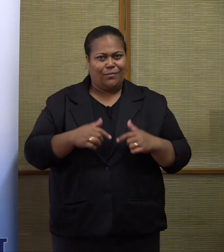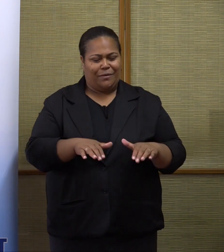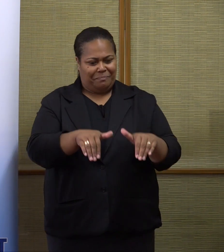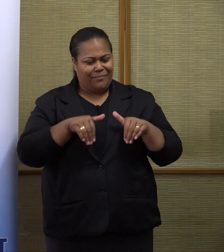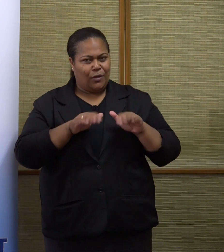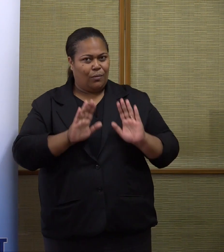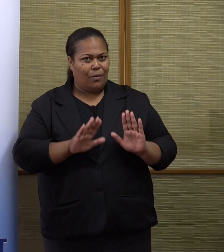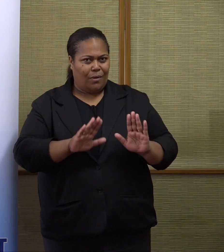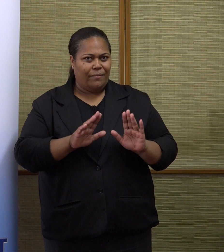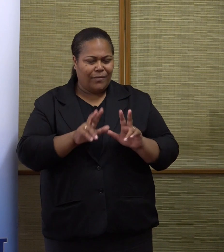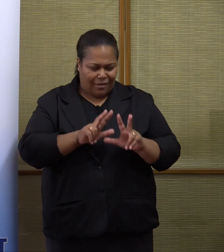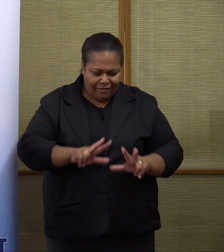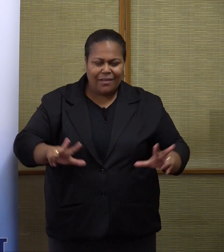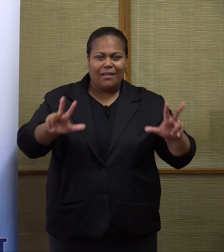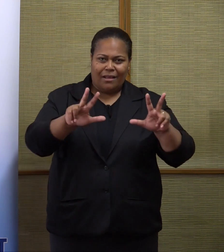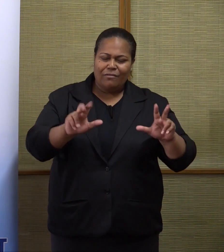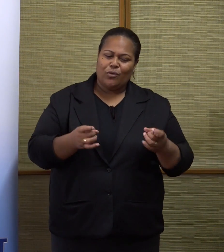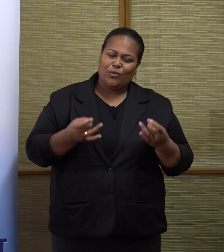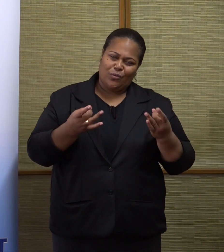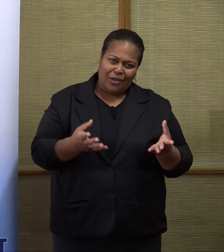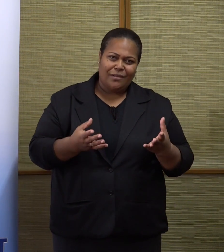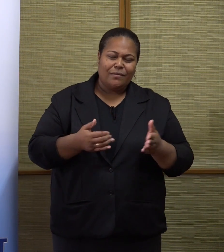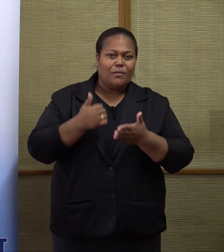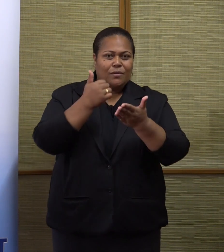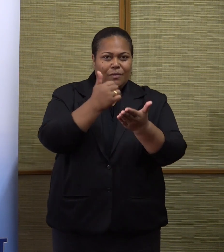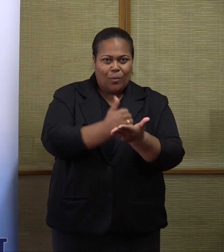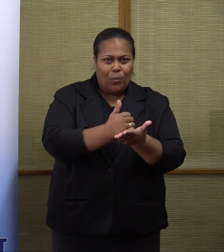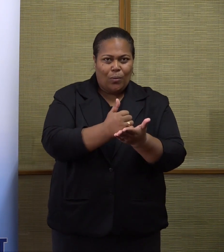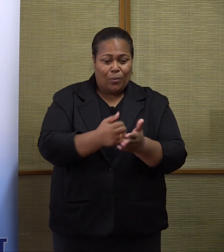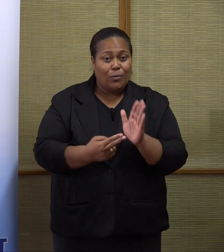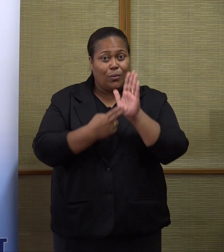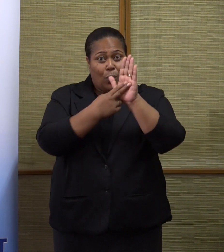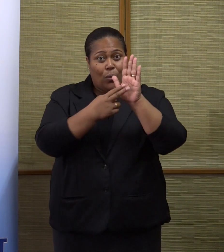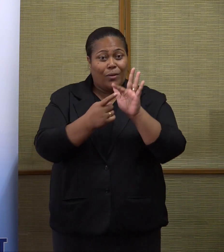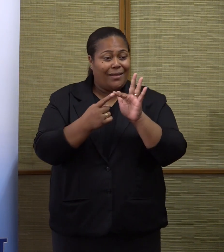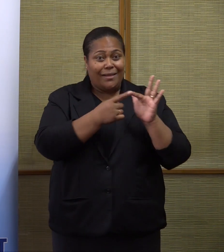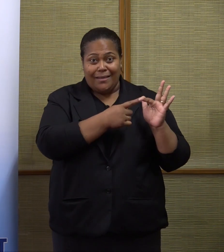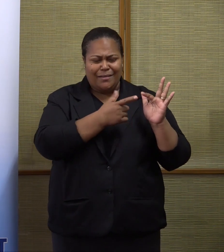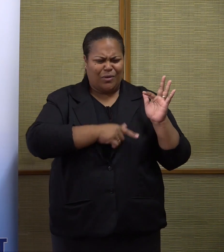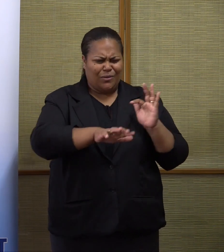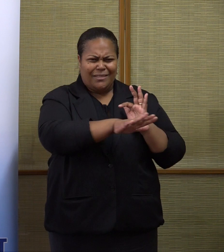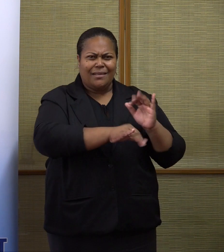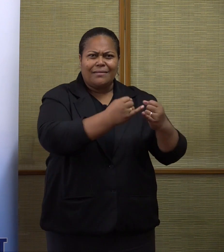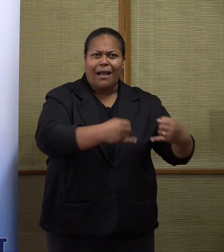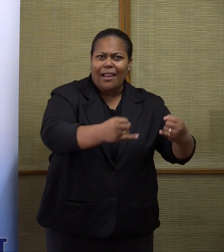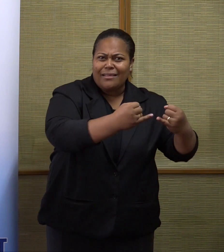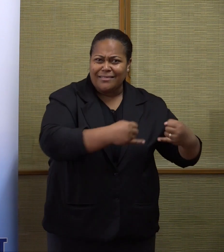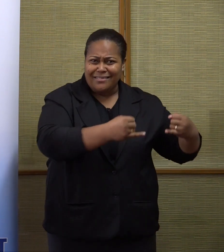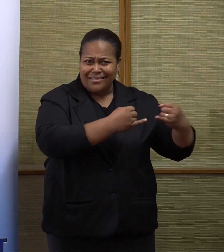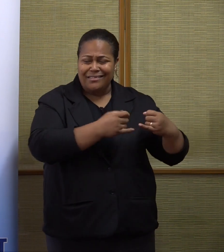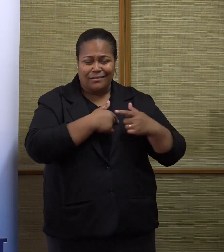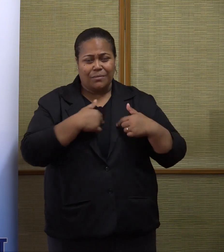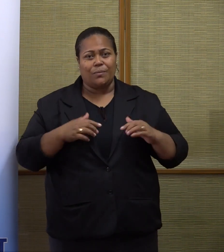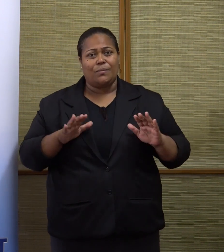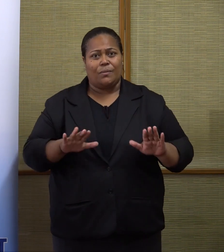level, we are ready to support Commissioner Northern as well as Eastern, mainly because of the Maritime Islands. So we're currently